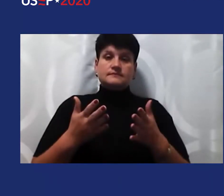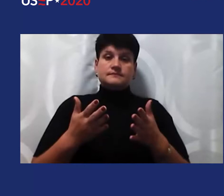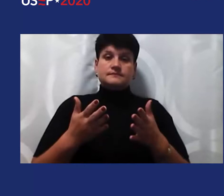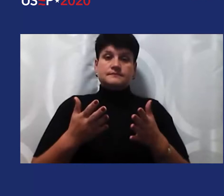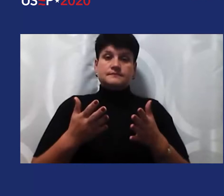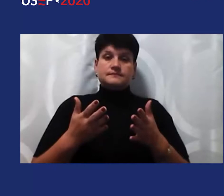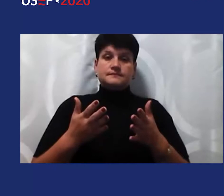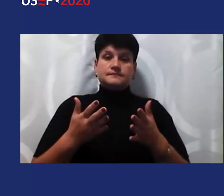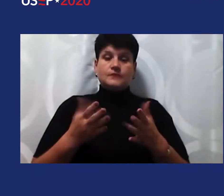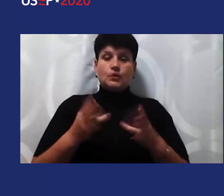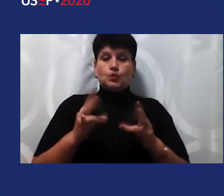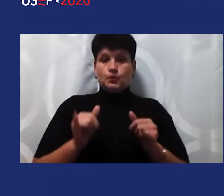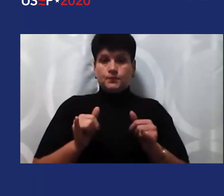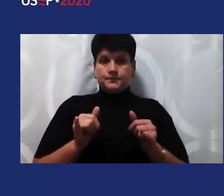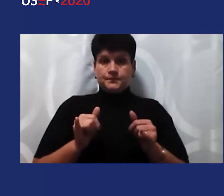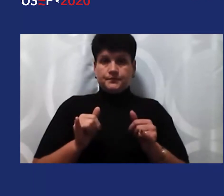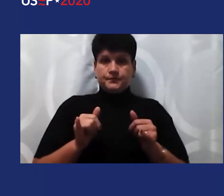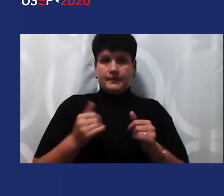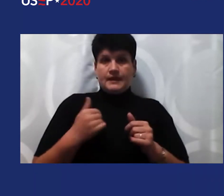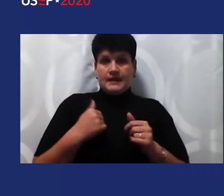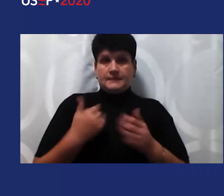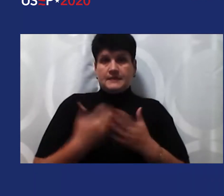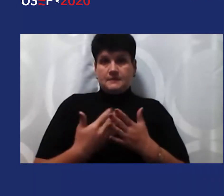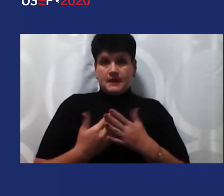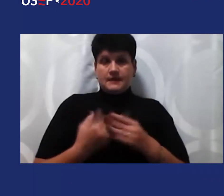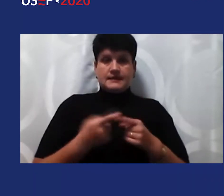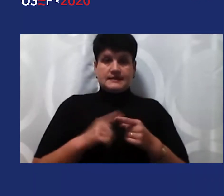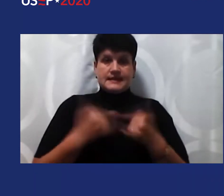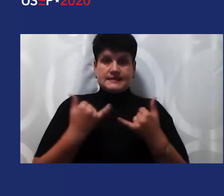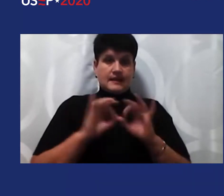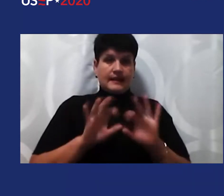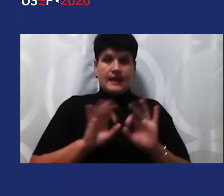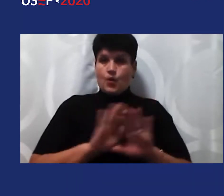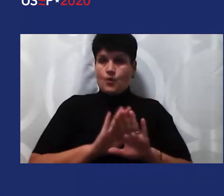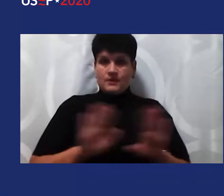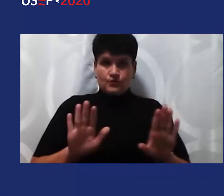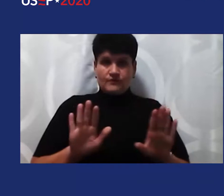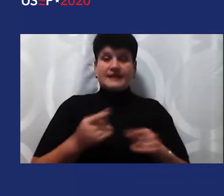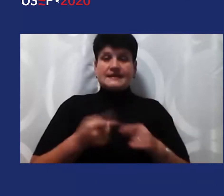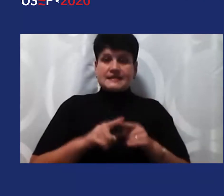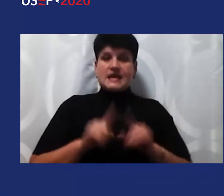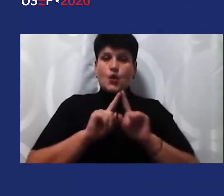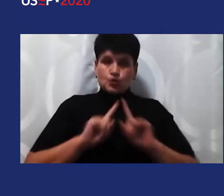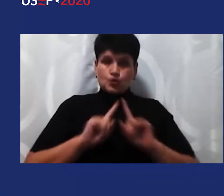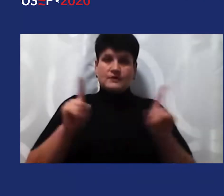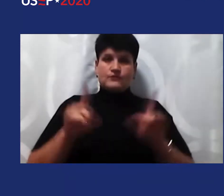recently that that's a historical system that still keeps existing. So uh,